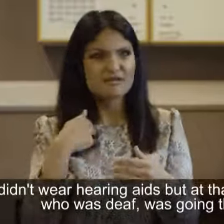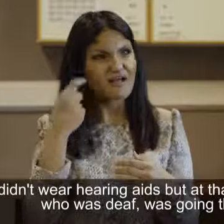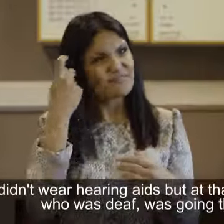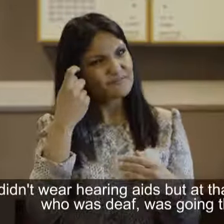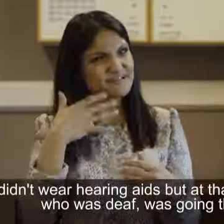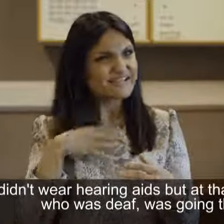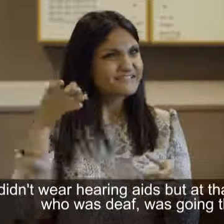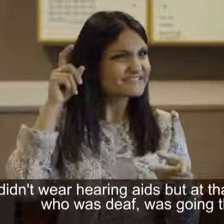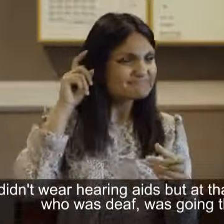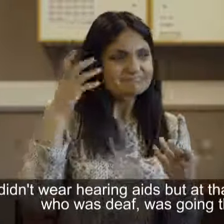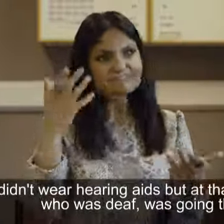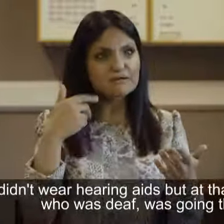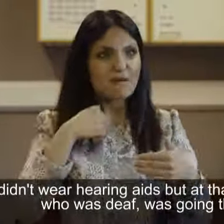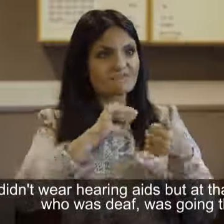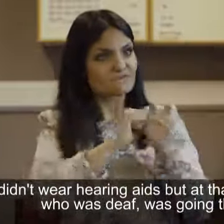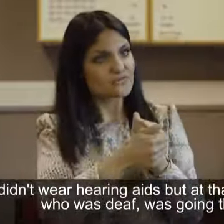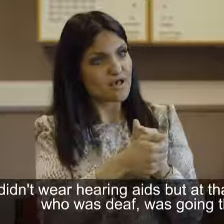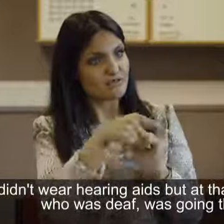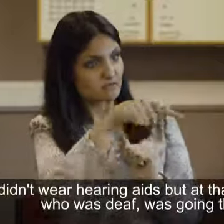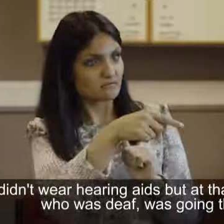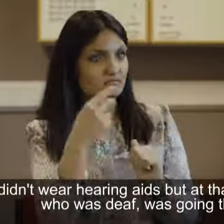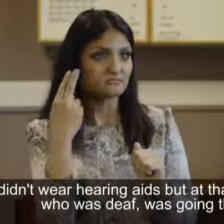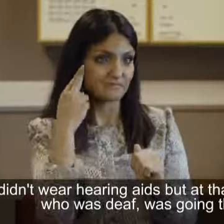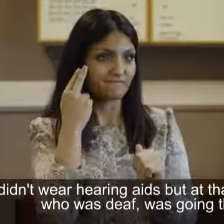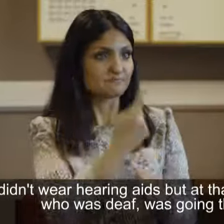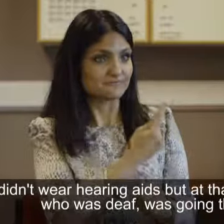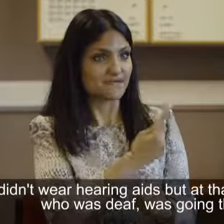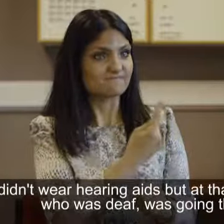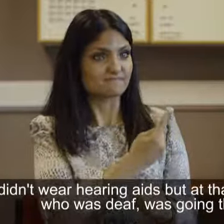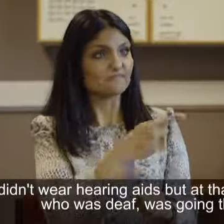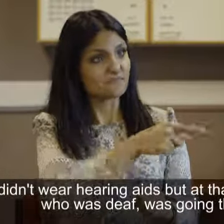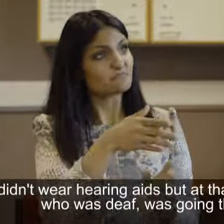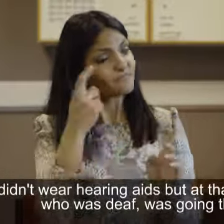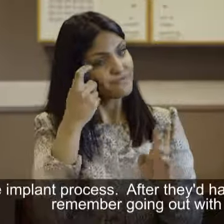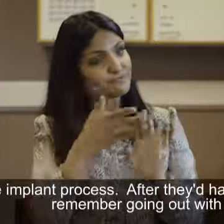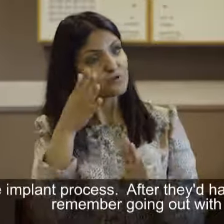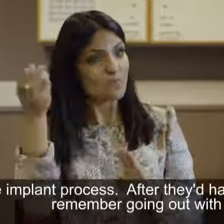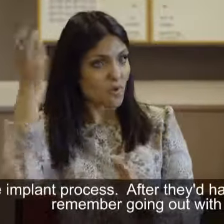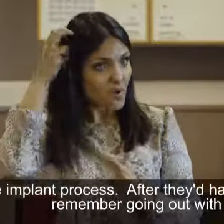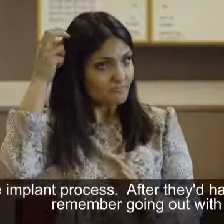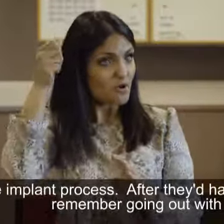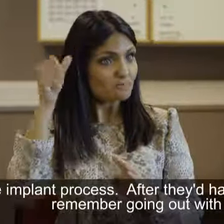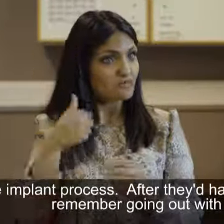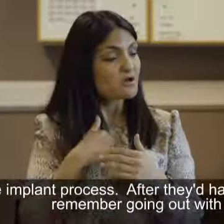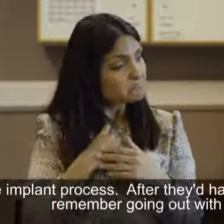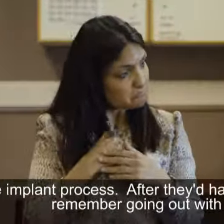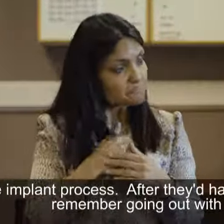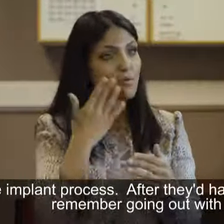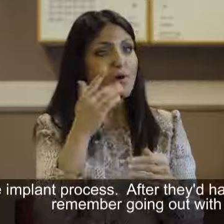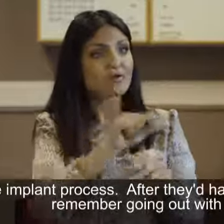I didn't wear hearing aids, but at that time a friend who was deaf was going through the implant process. After they'd had